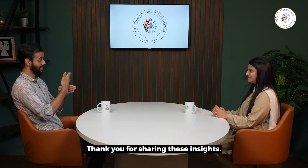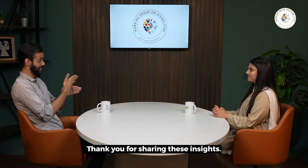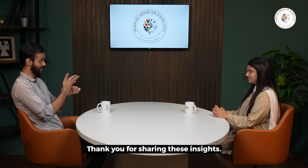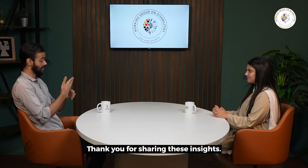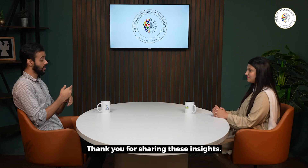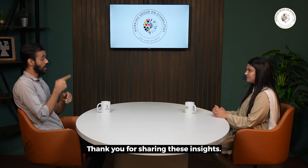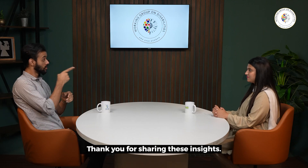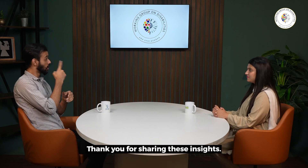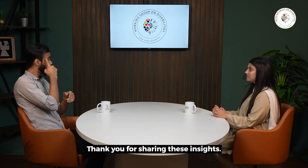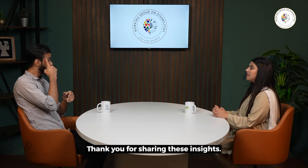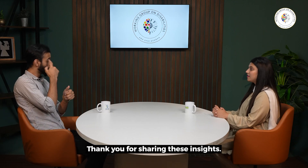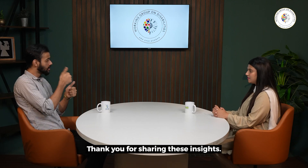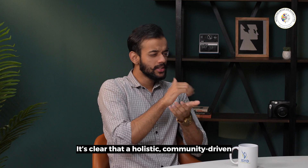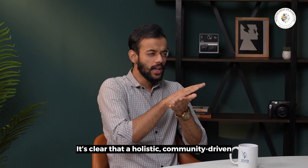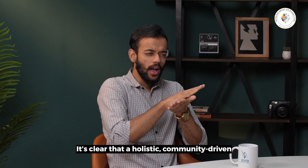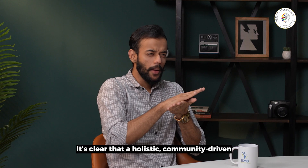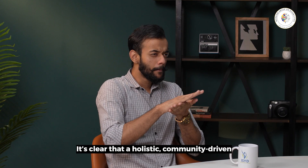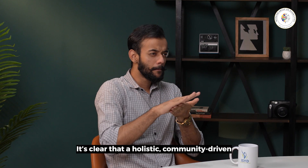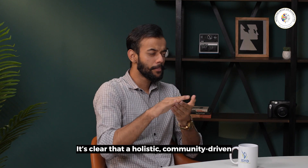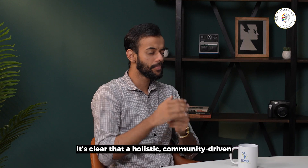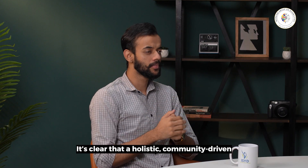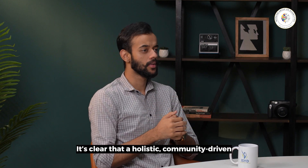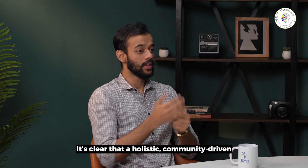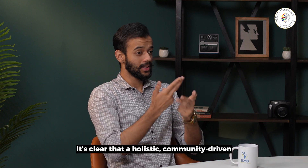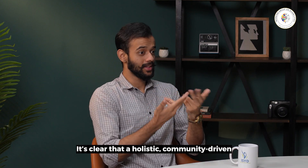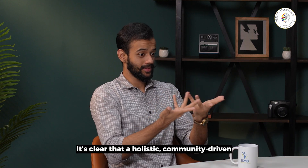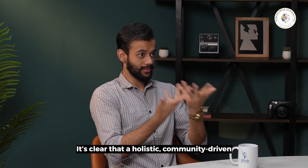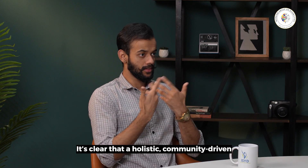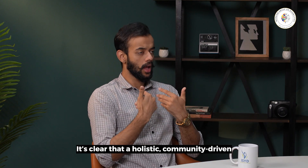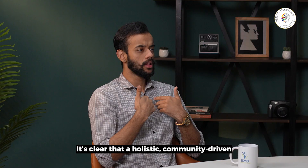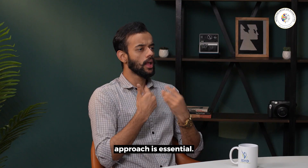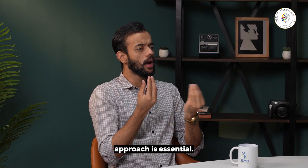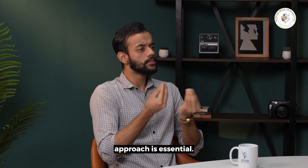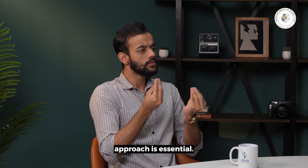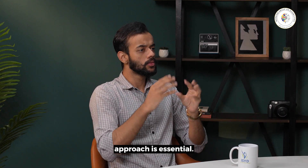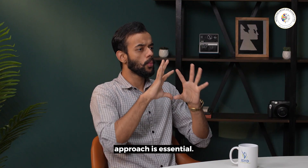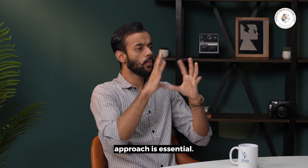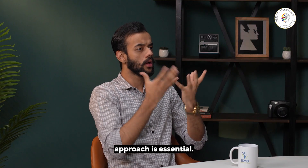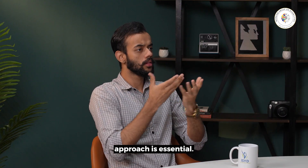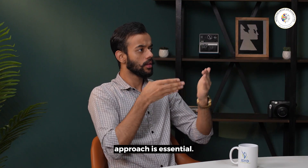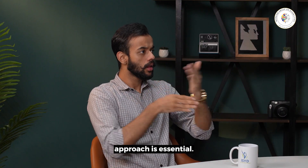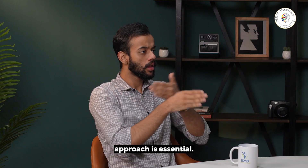Thank you for sharing these insights. It's clear that a holistic, community driven approach is essential.